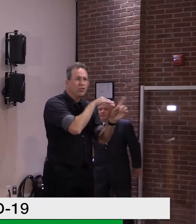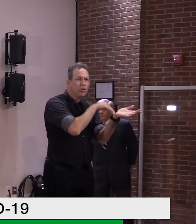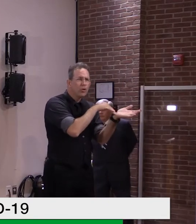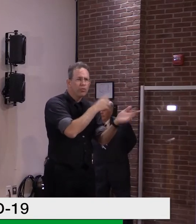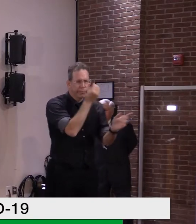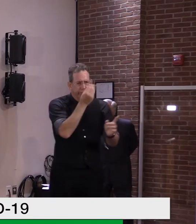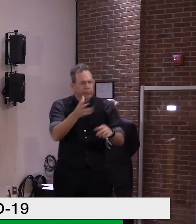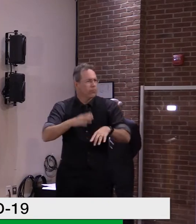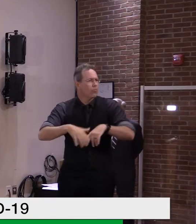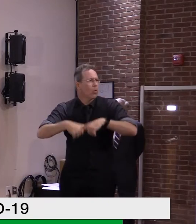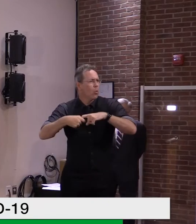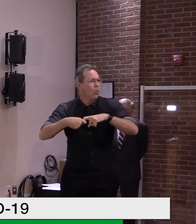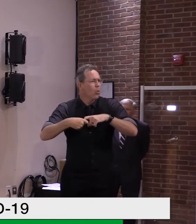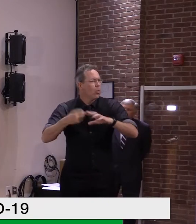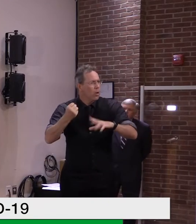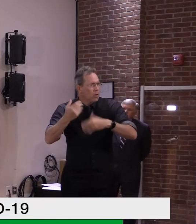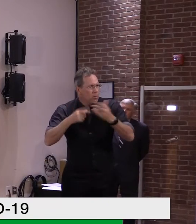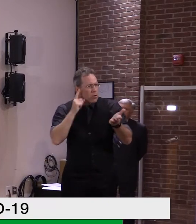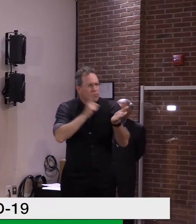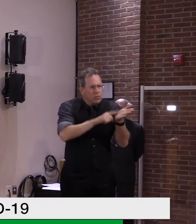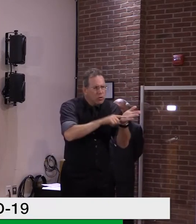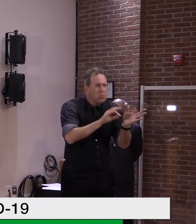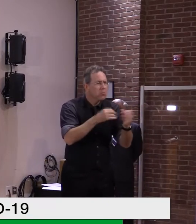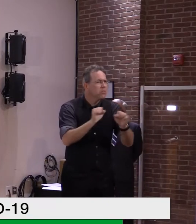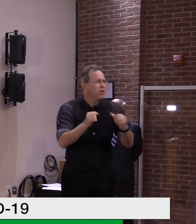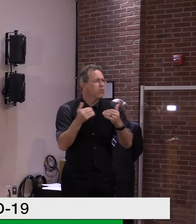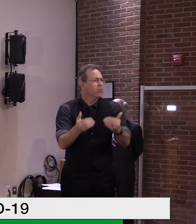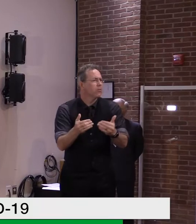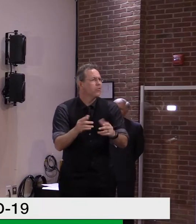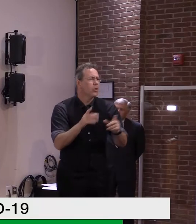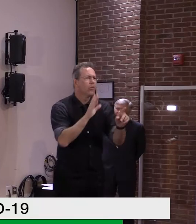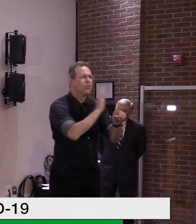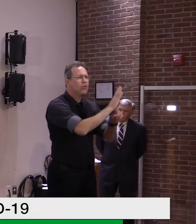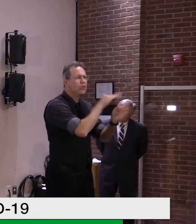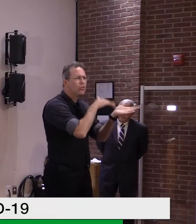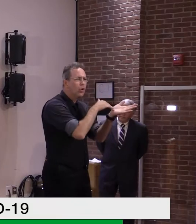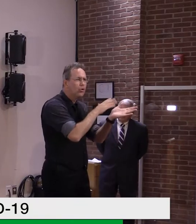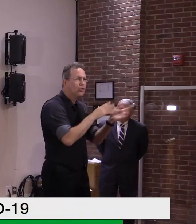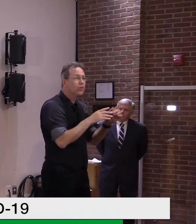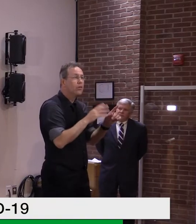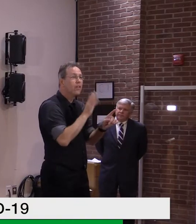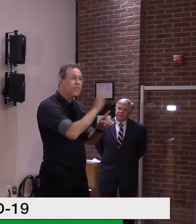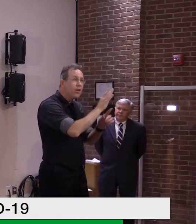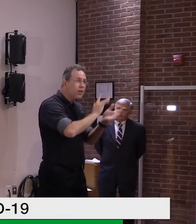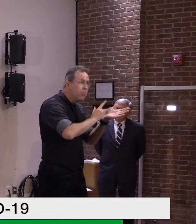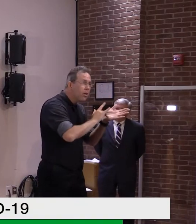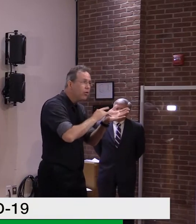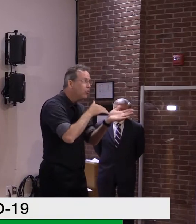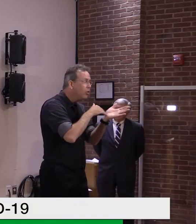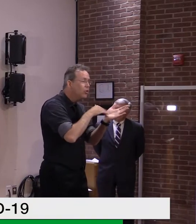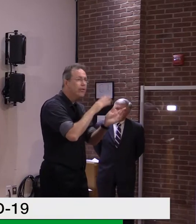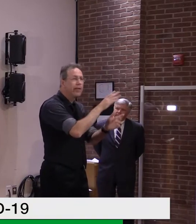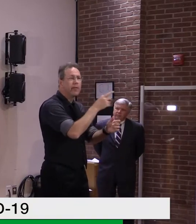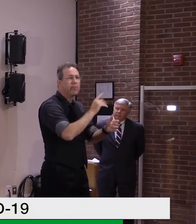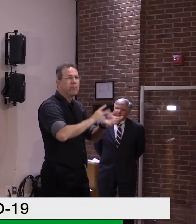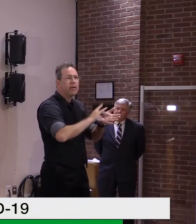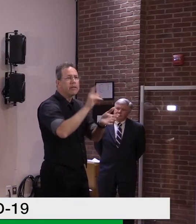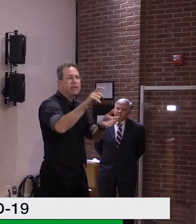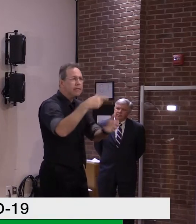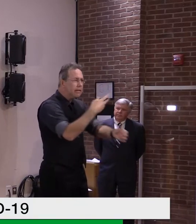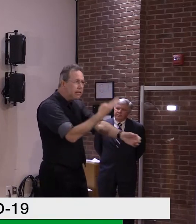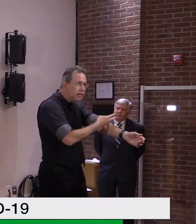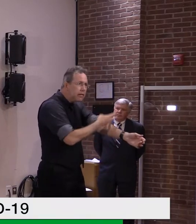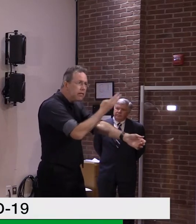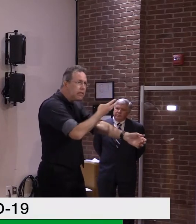risks of stopping the kind of therapy that the person's on that could impact their immune system